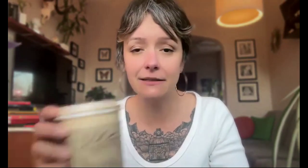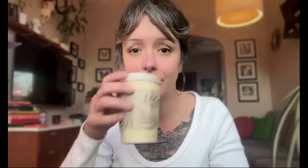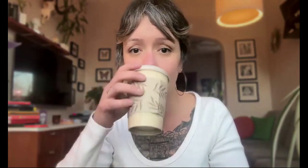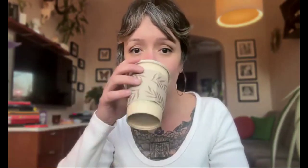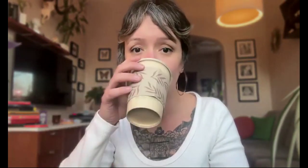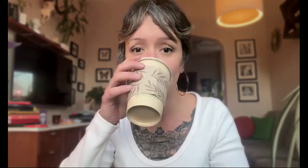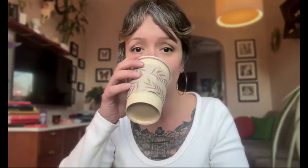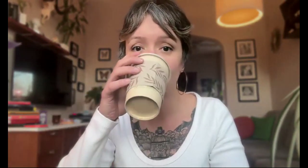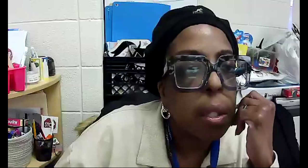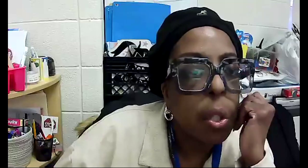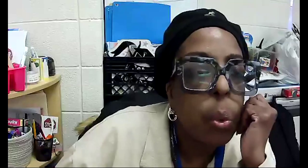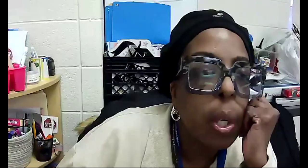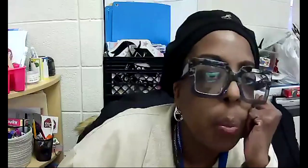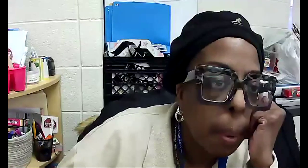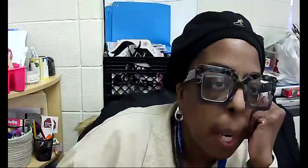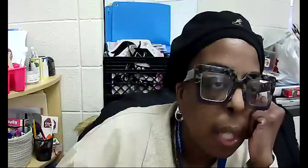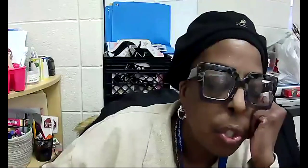Yes. The 21 page